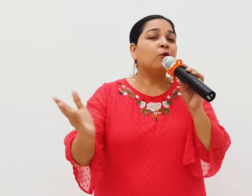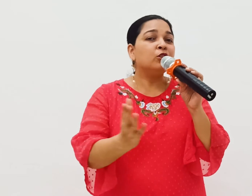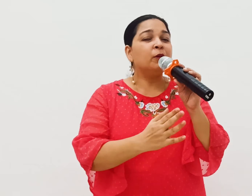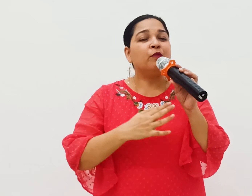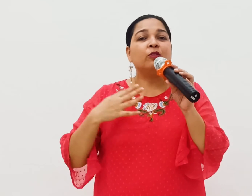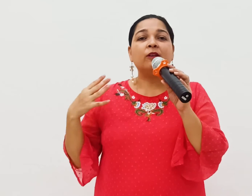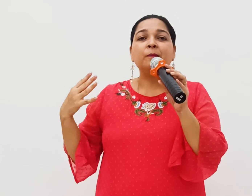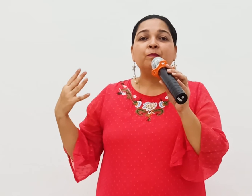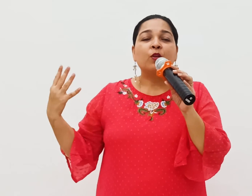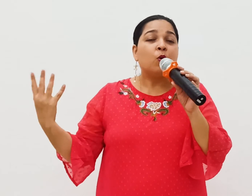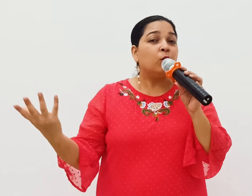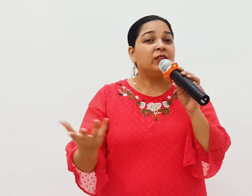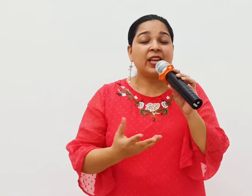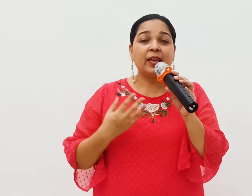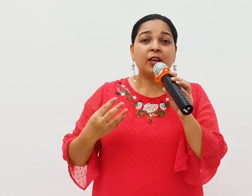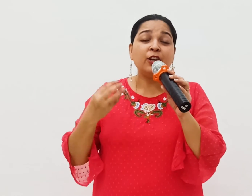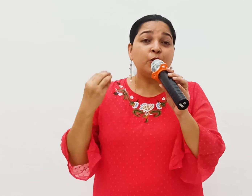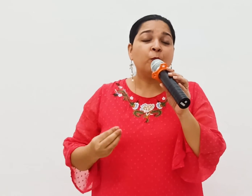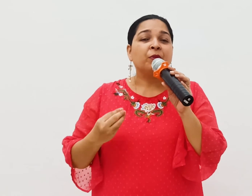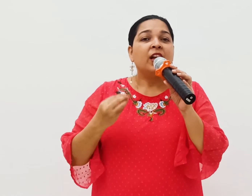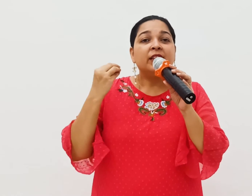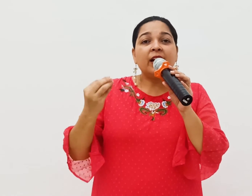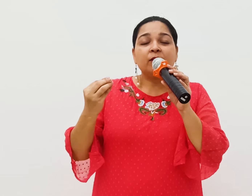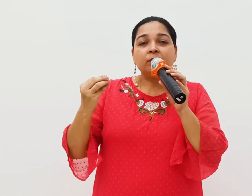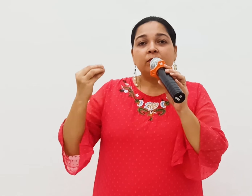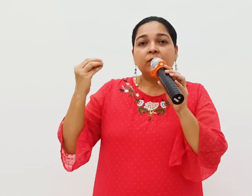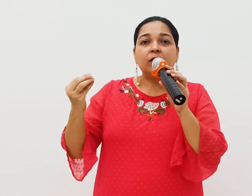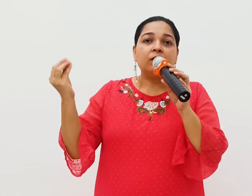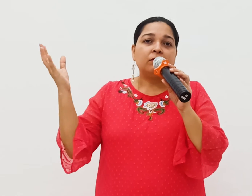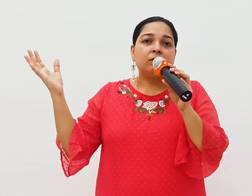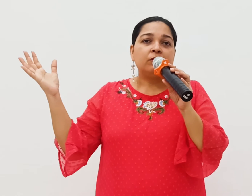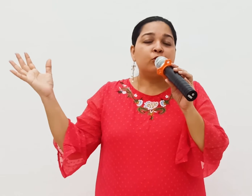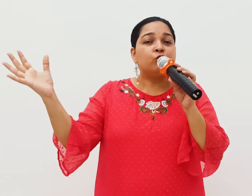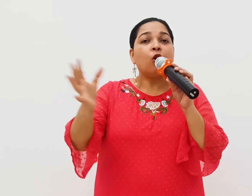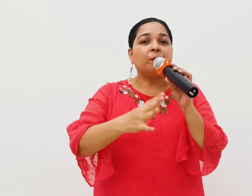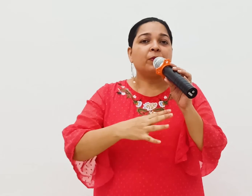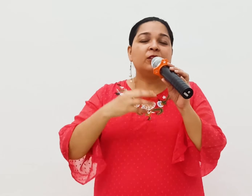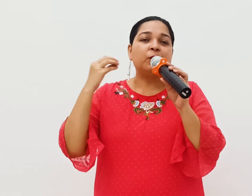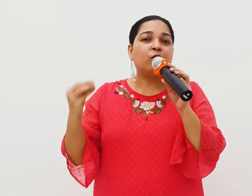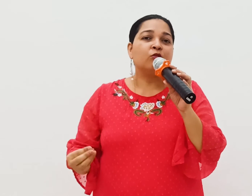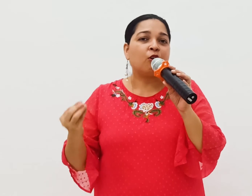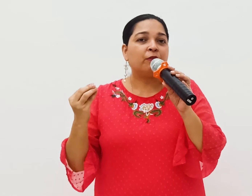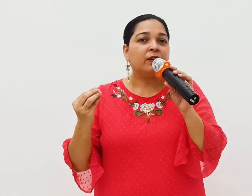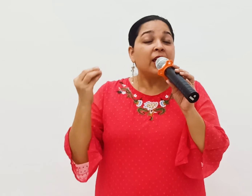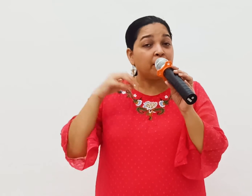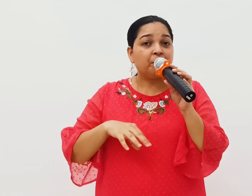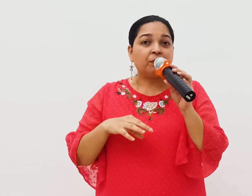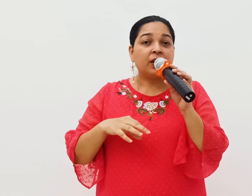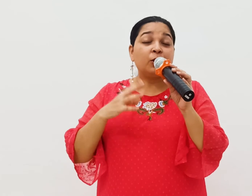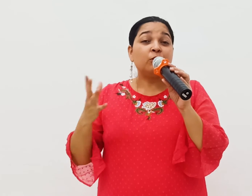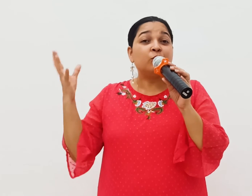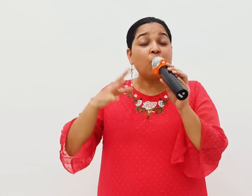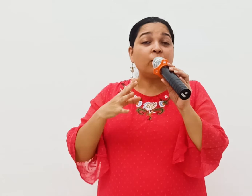he is responsible for the whole thing. He knew that the storm is because of